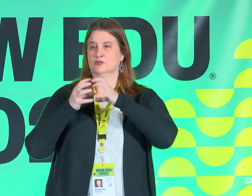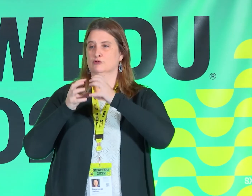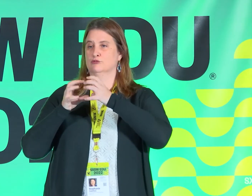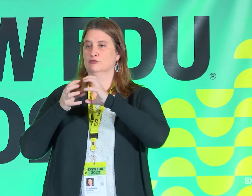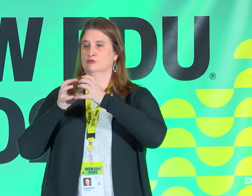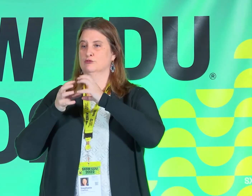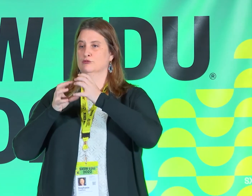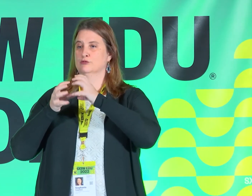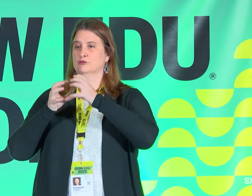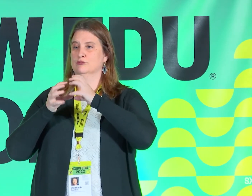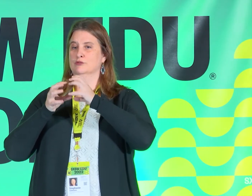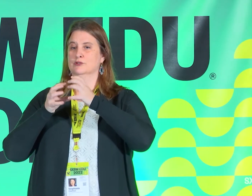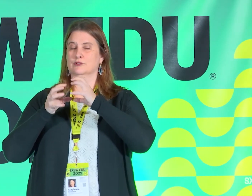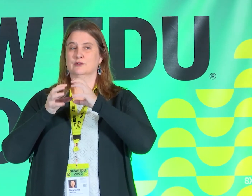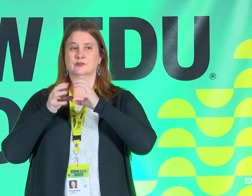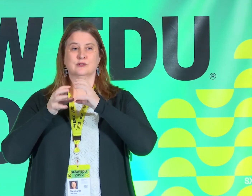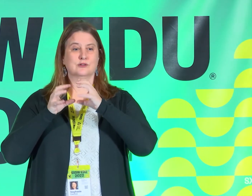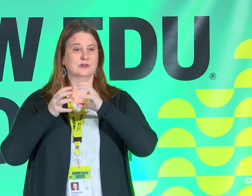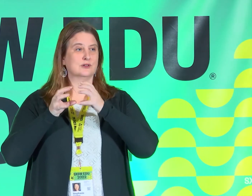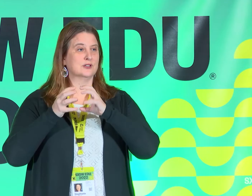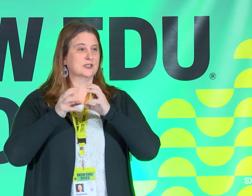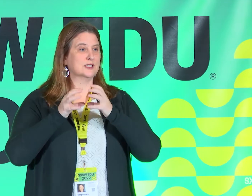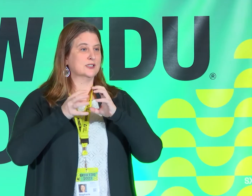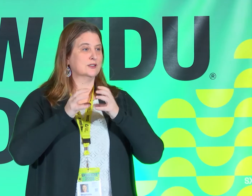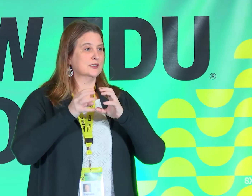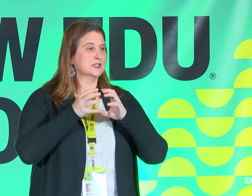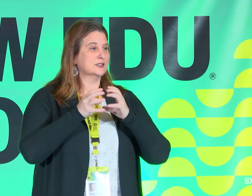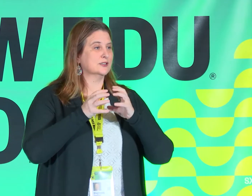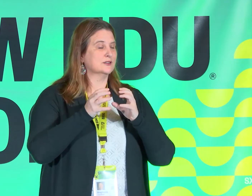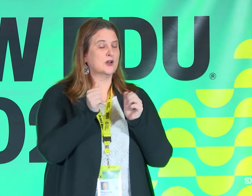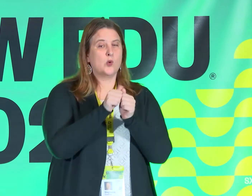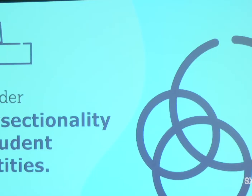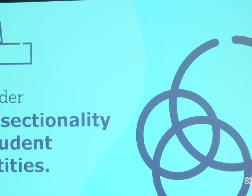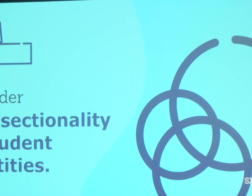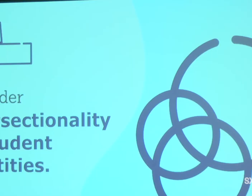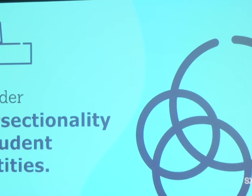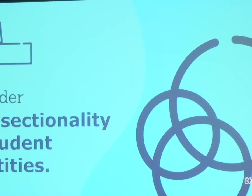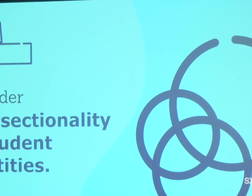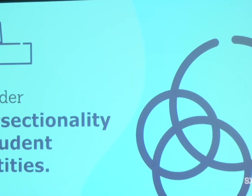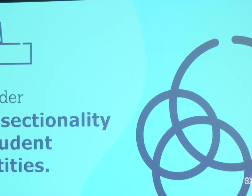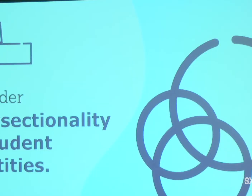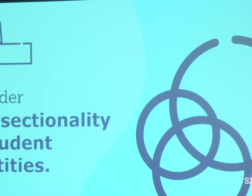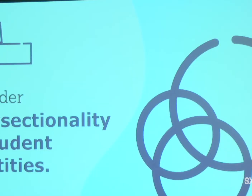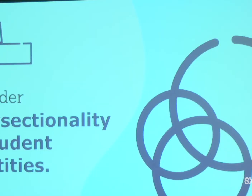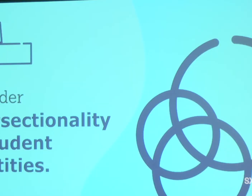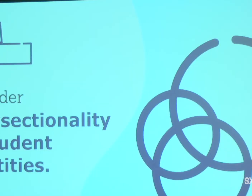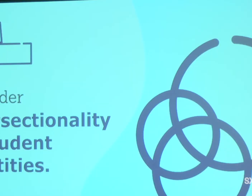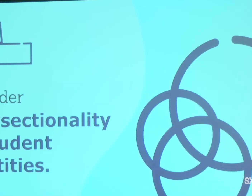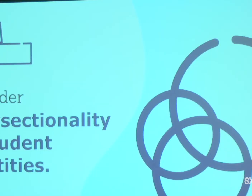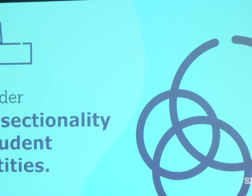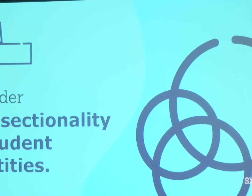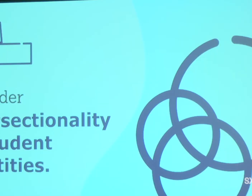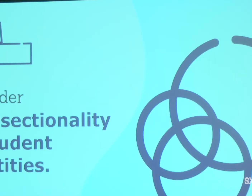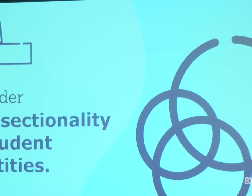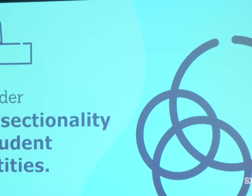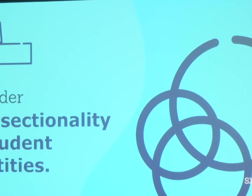disabilities don't often stand alone. There's a concept of intersectionality with other identities that individuals